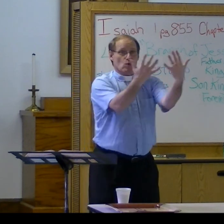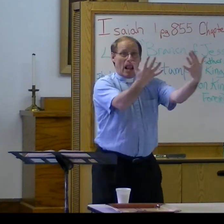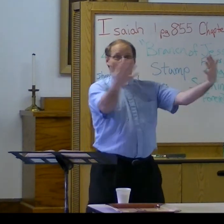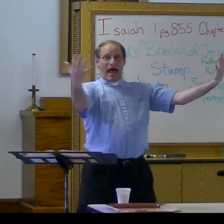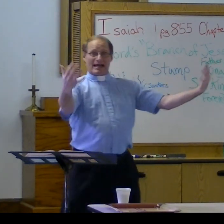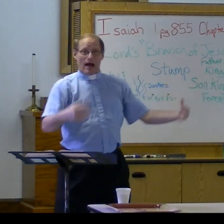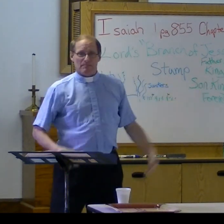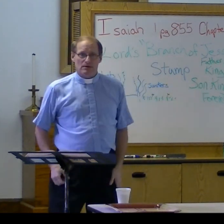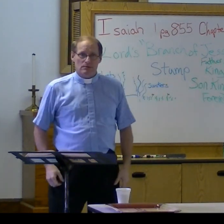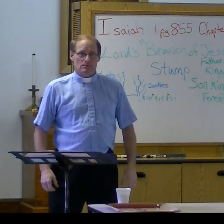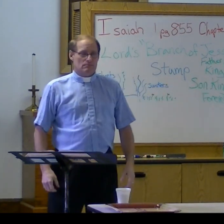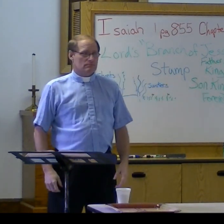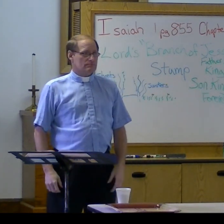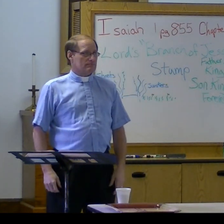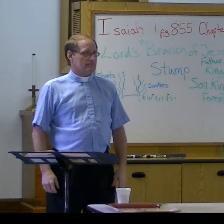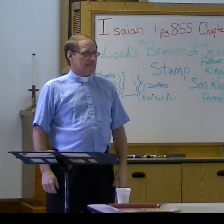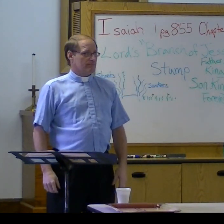to line up.